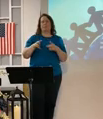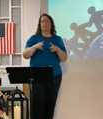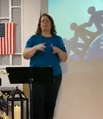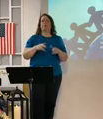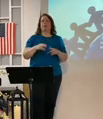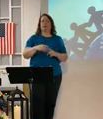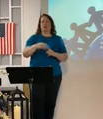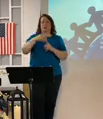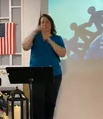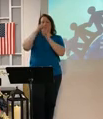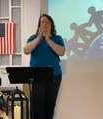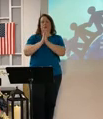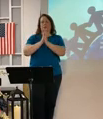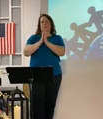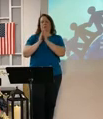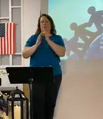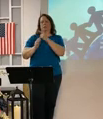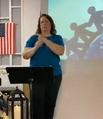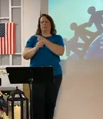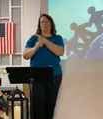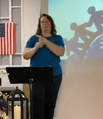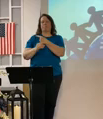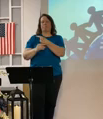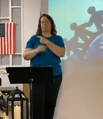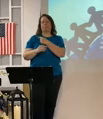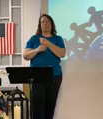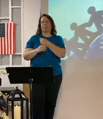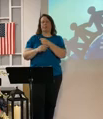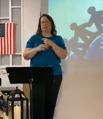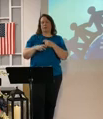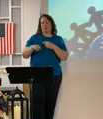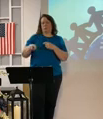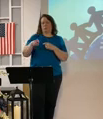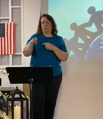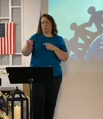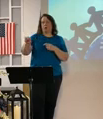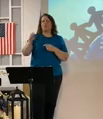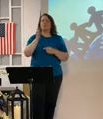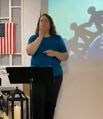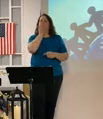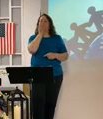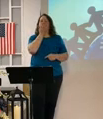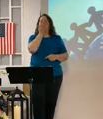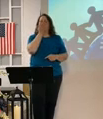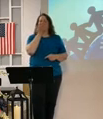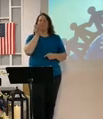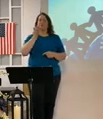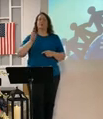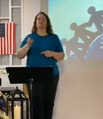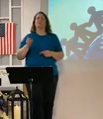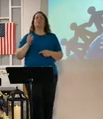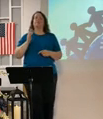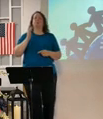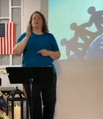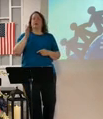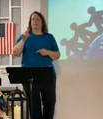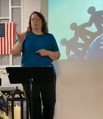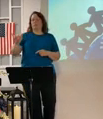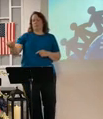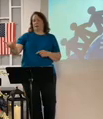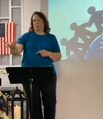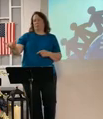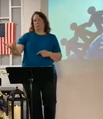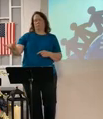special prayers for myself, as when I travel over to the Czech Republic for the English camp, I will be staying there. I will